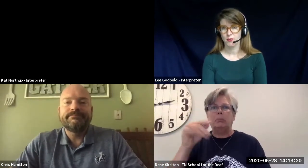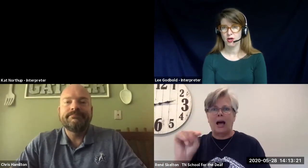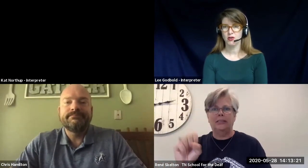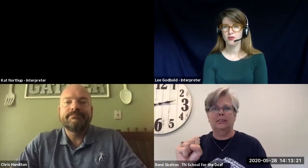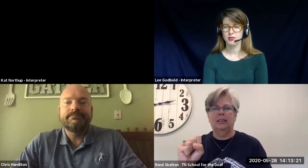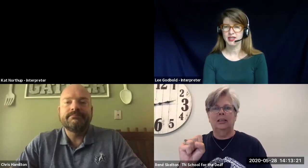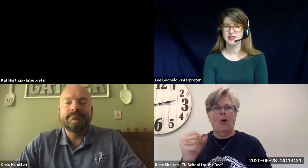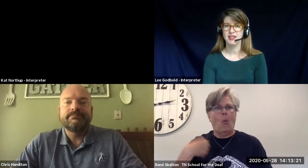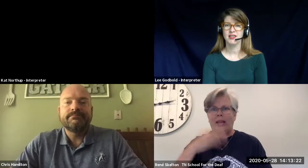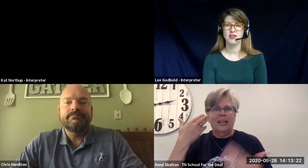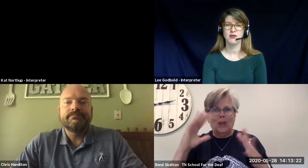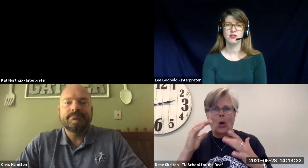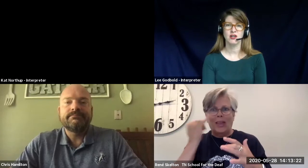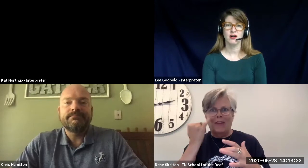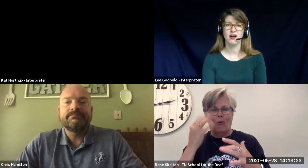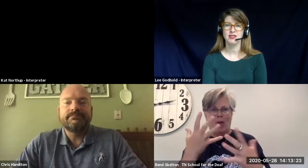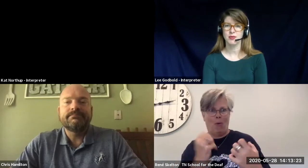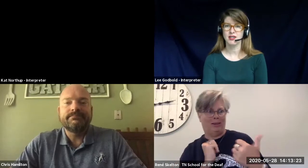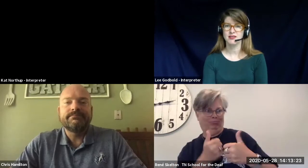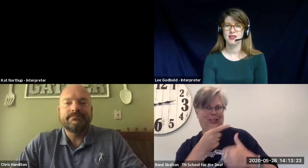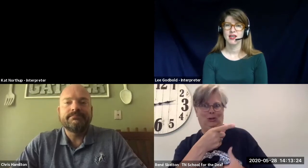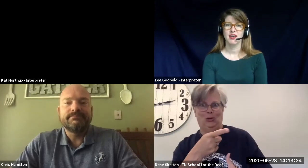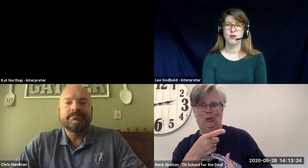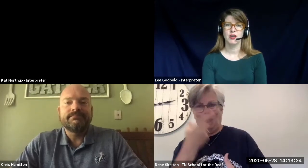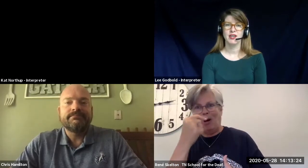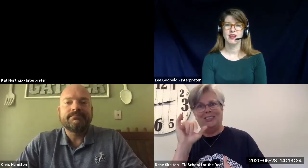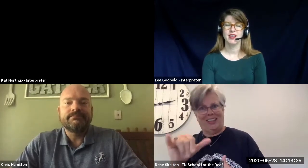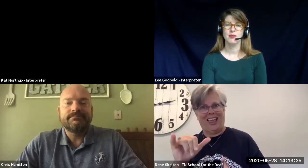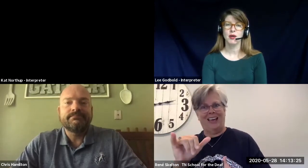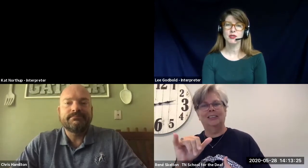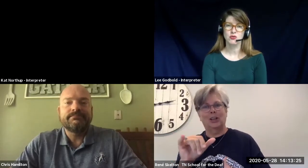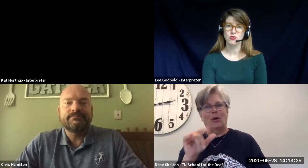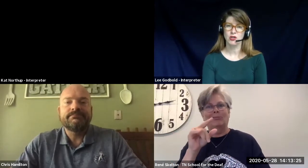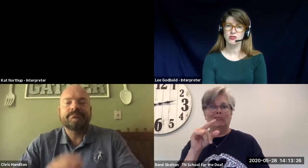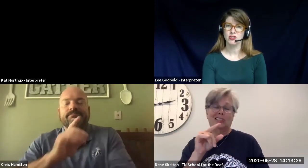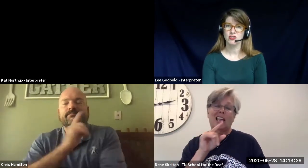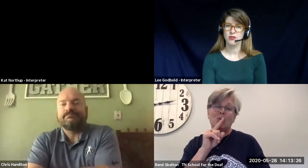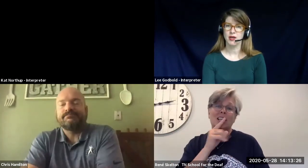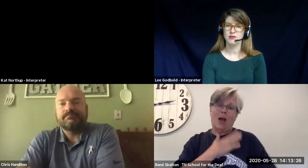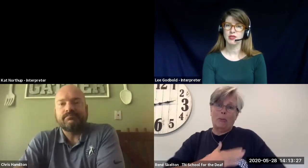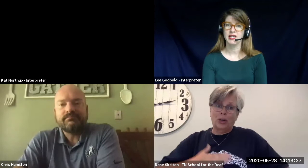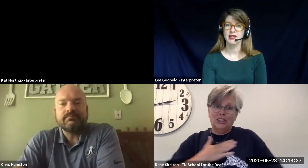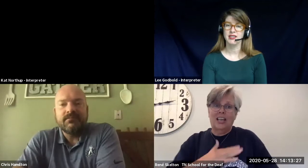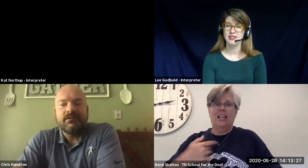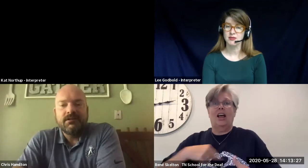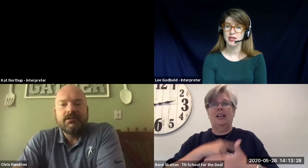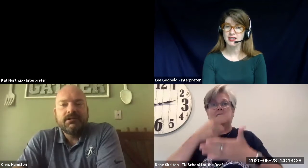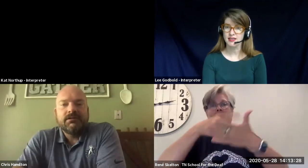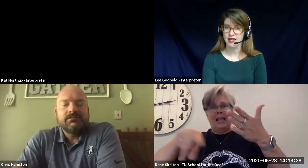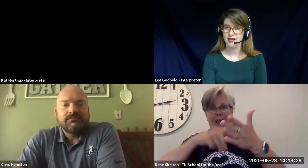all over the place, and those are hot spots. And the public schools were also concerned about playing against us because of that.